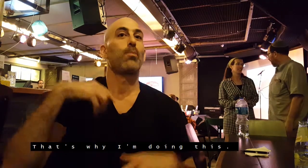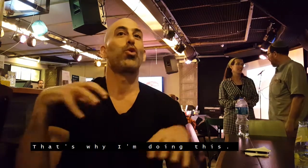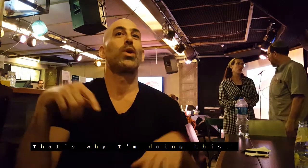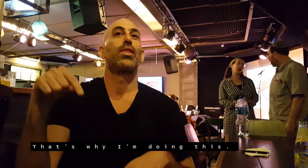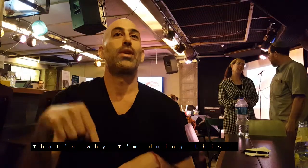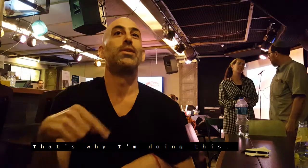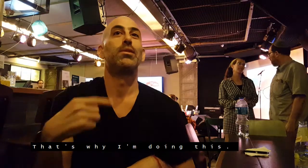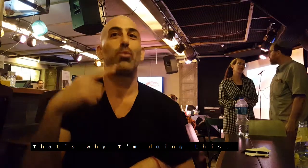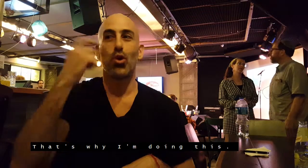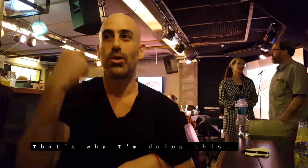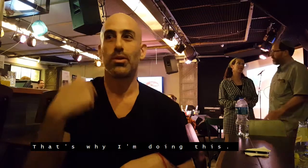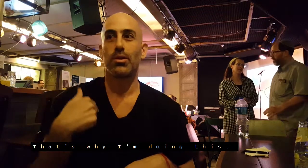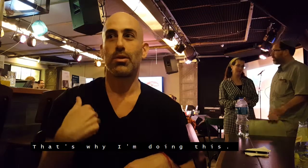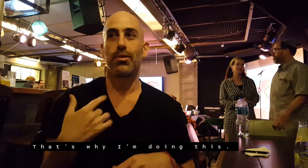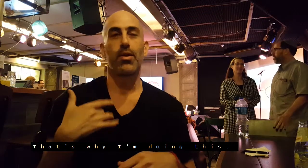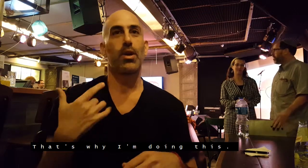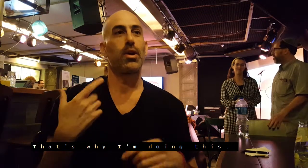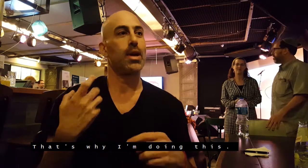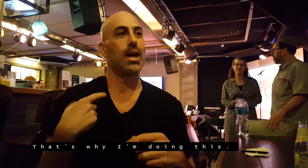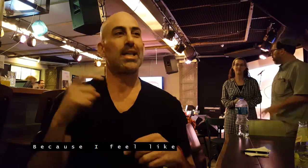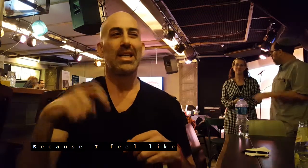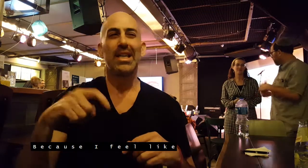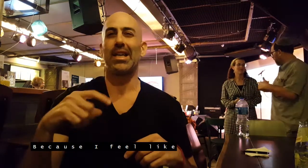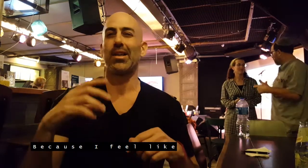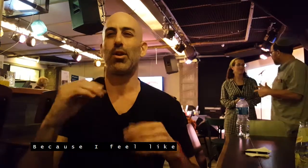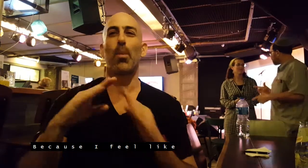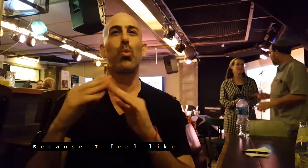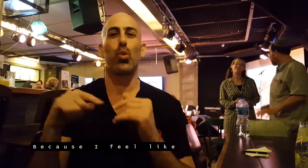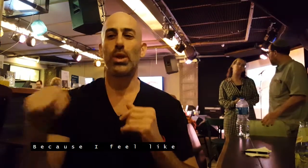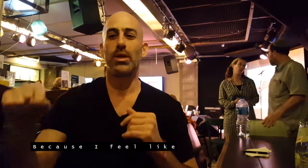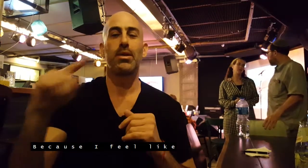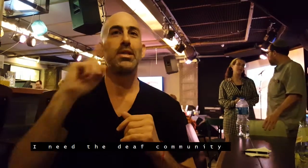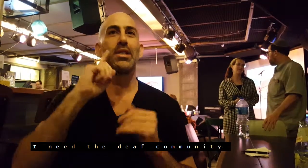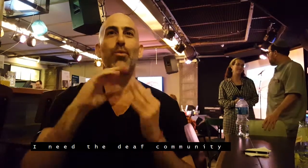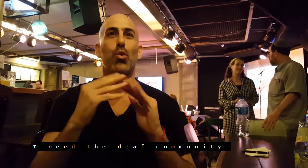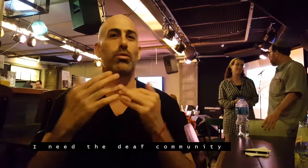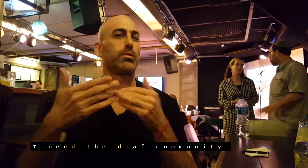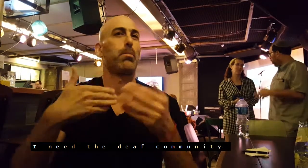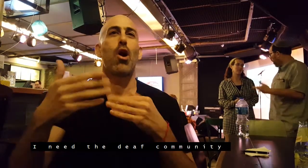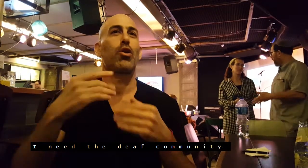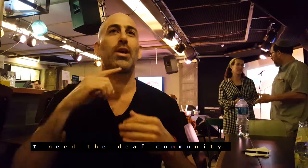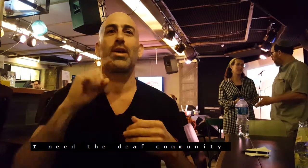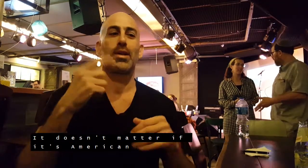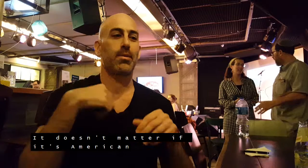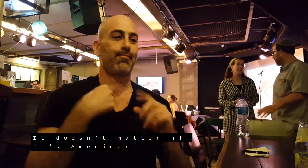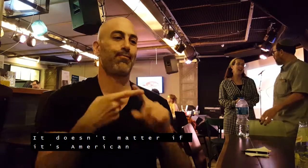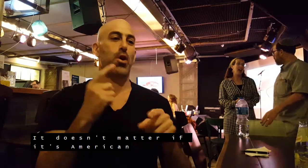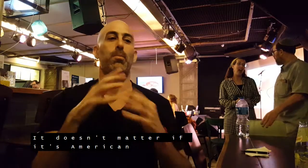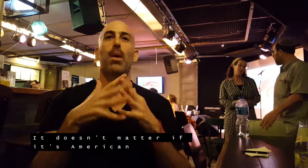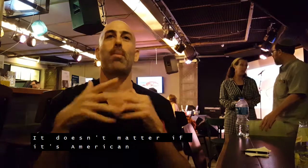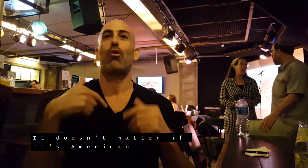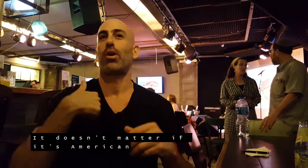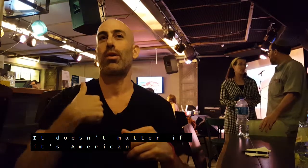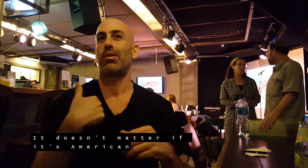Yeah, that's why I'm doing this, because I feel I need the community, the deaf community. It doesn't matter, it's